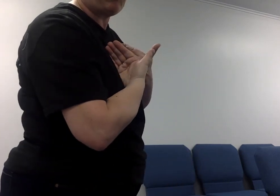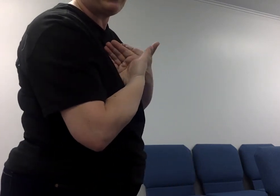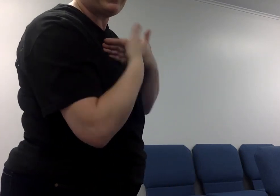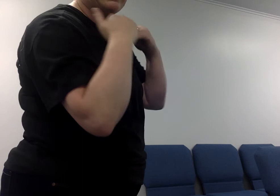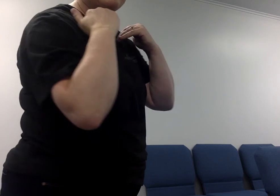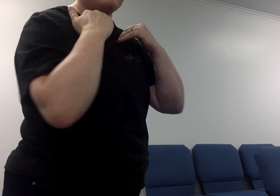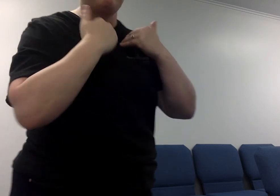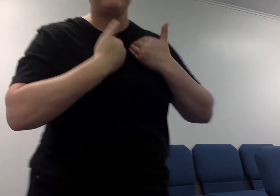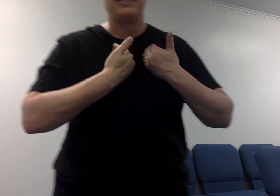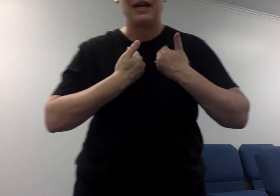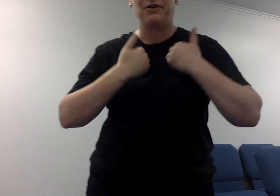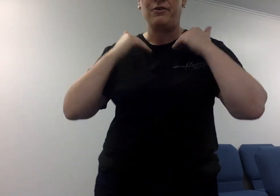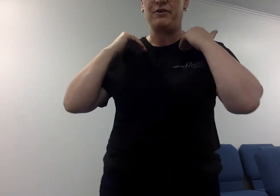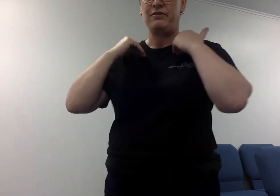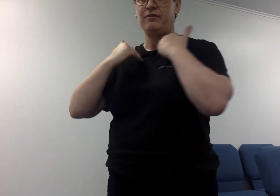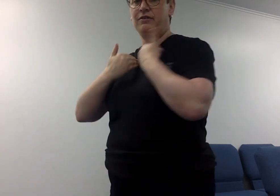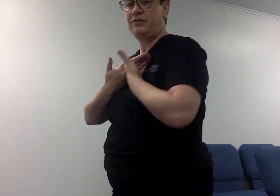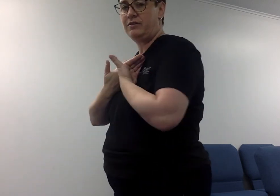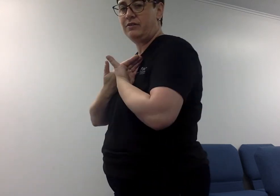your hands down. Tired.